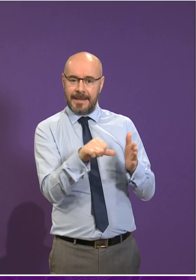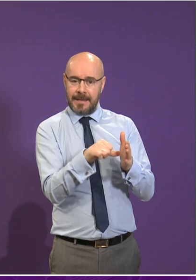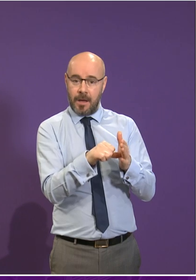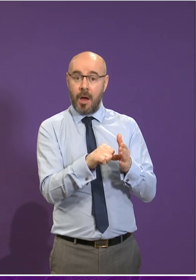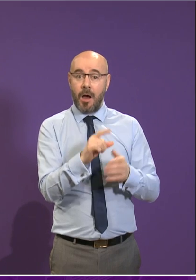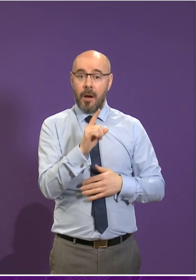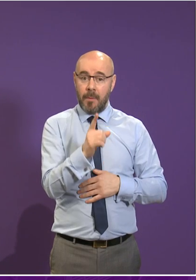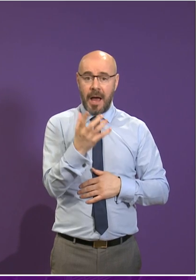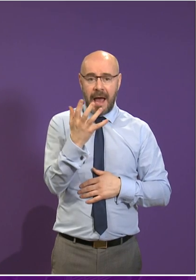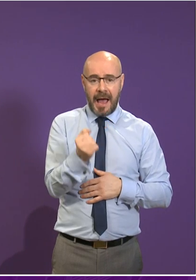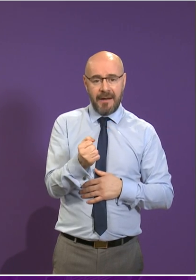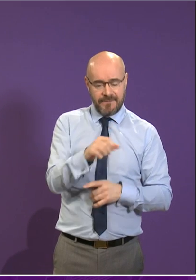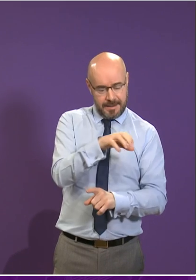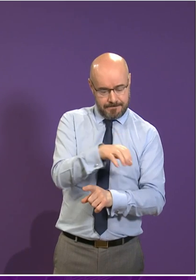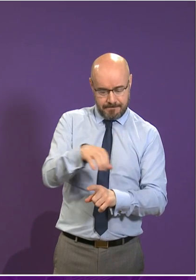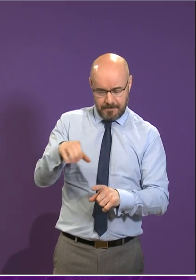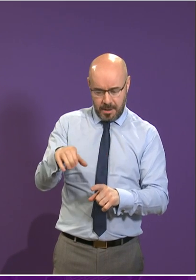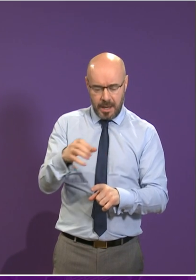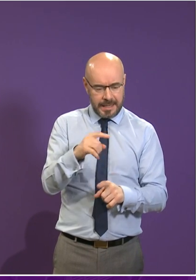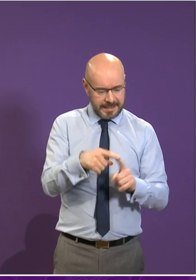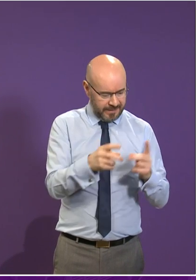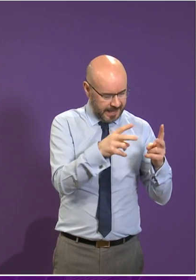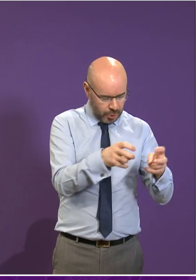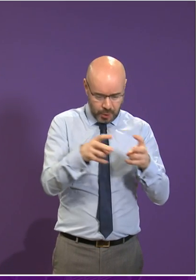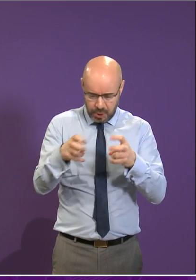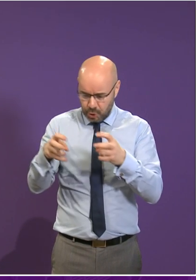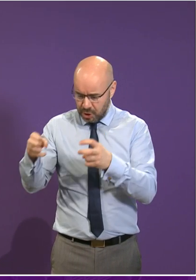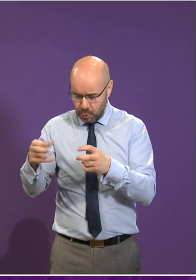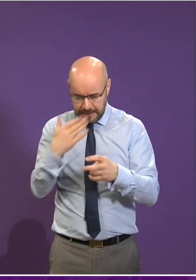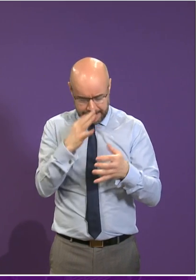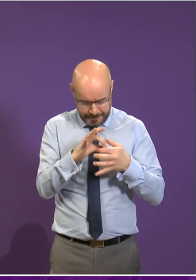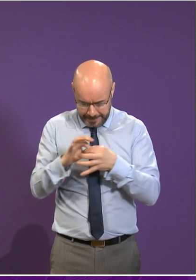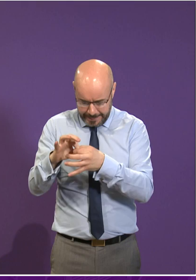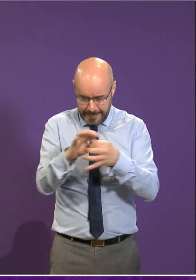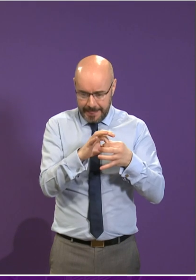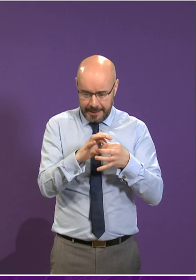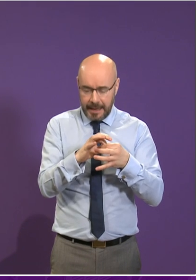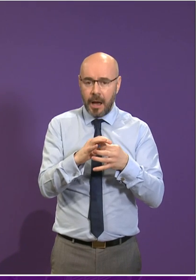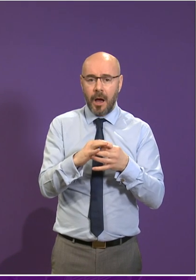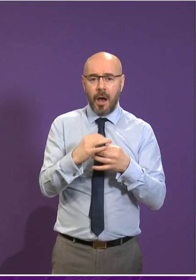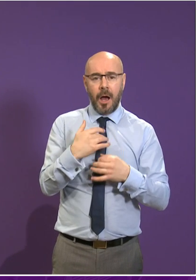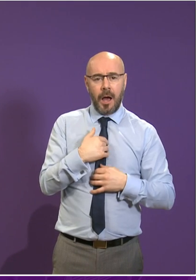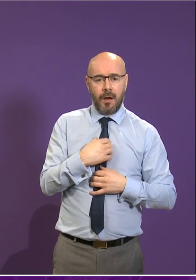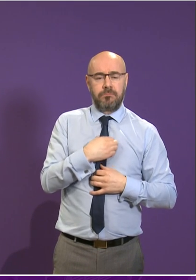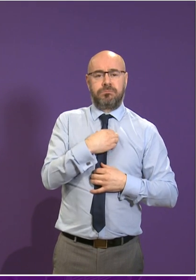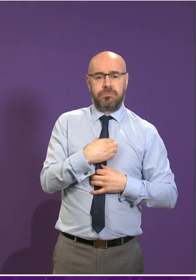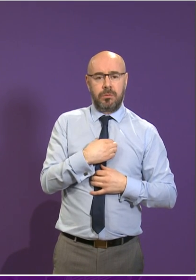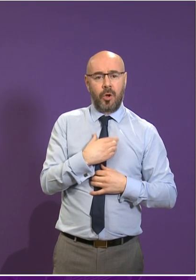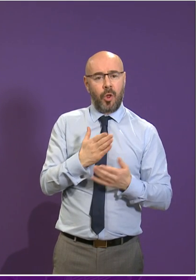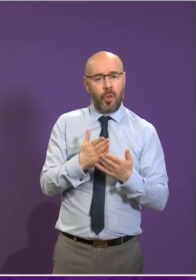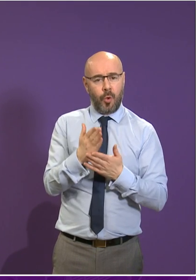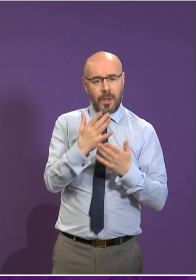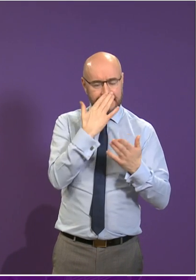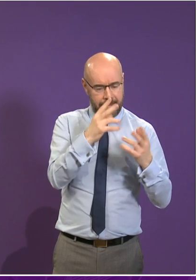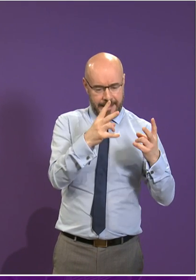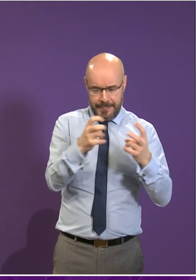evidence that there are intersections between these issues and disabled access. I was struck, for example, by the common themes emerging in the evidence heard